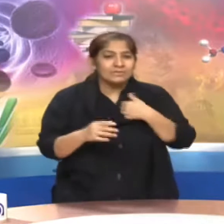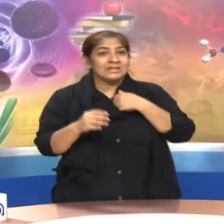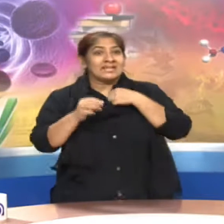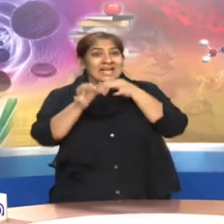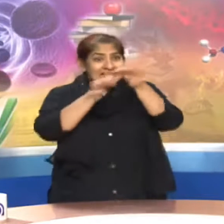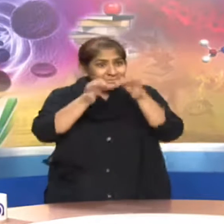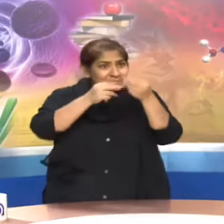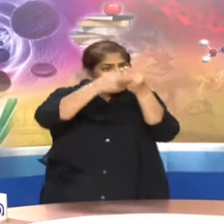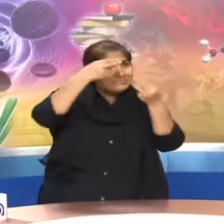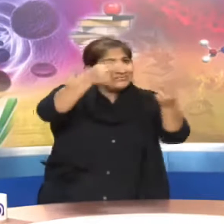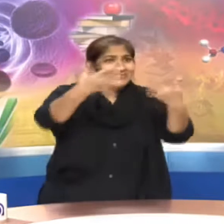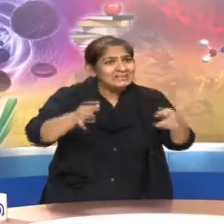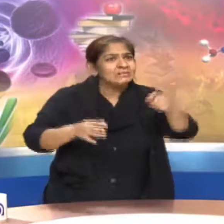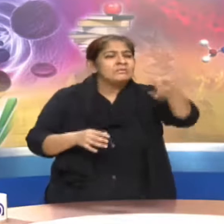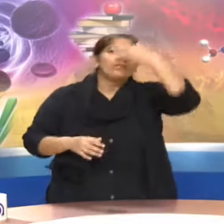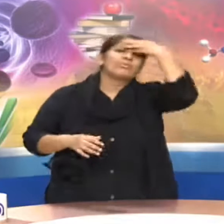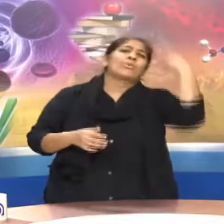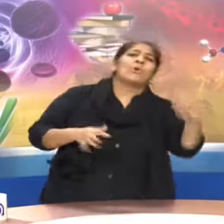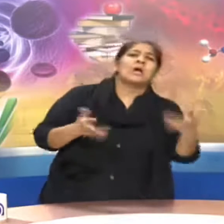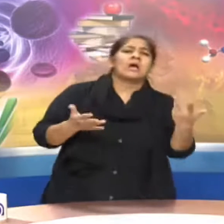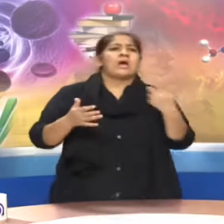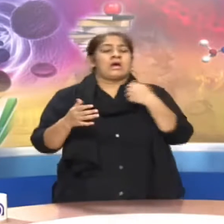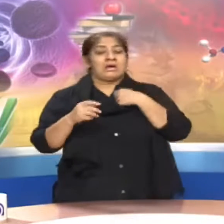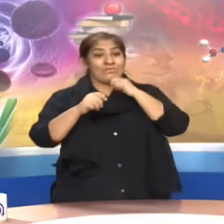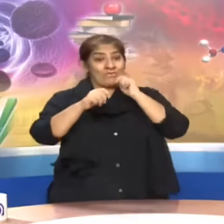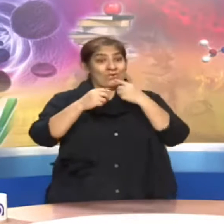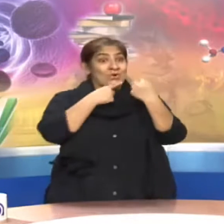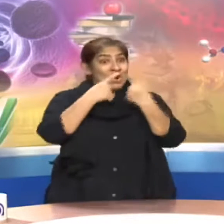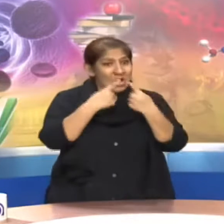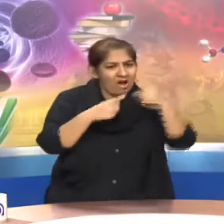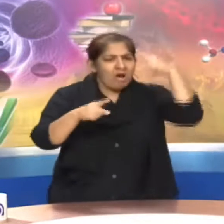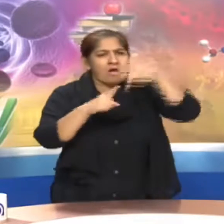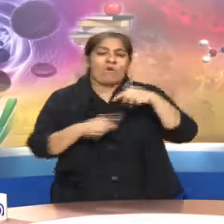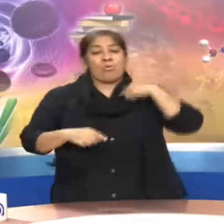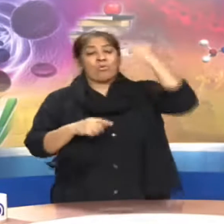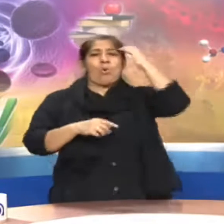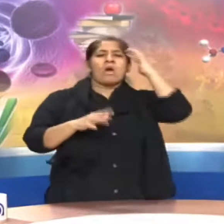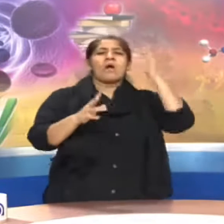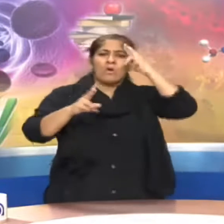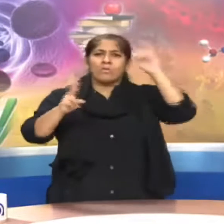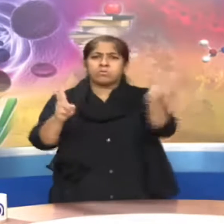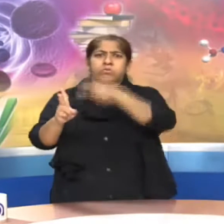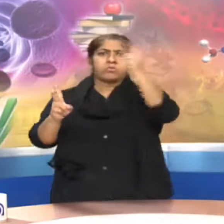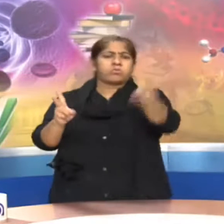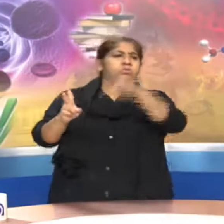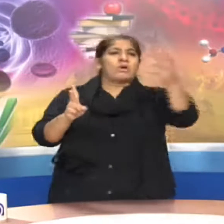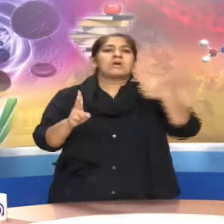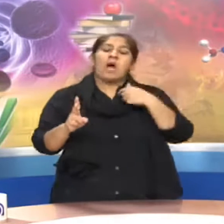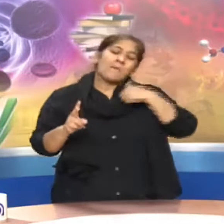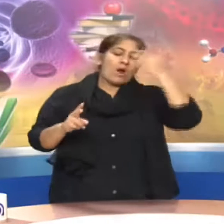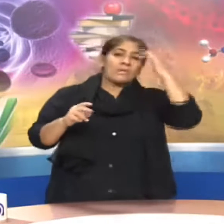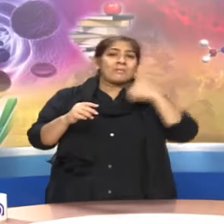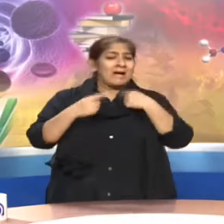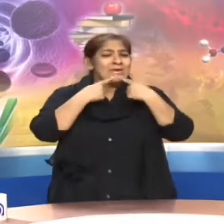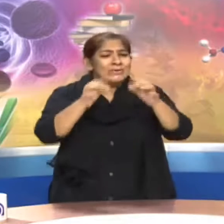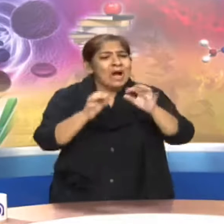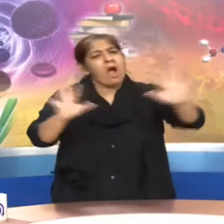unbroken or broken communication. Sometimes we forget, sometimes there are different kind of